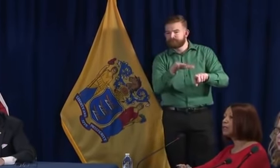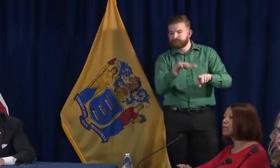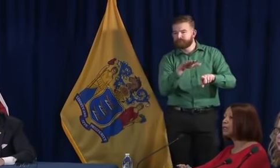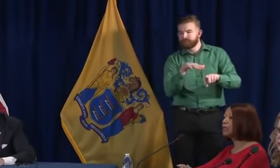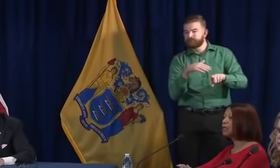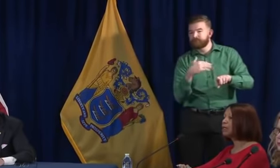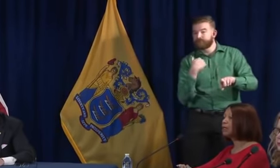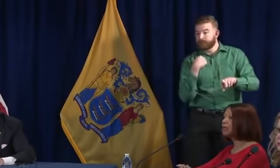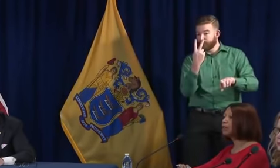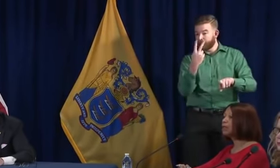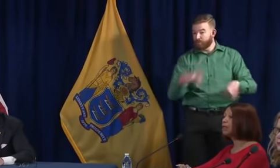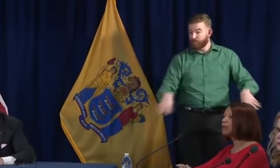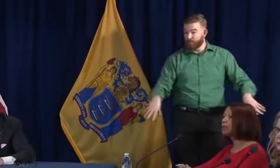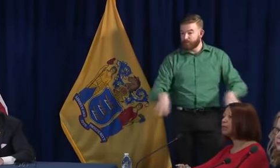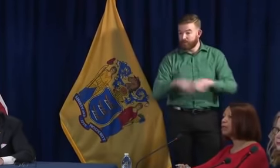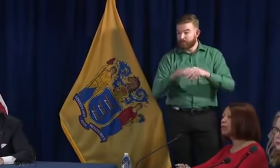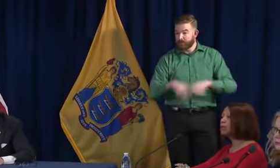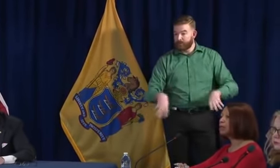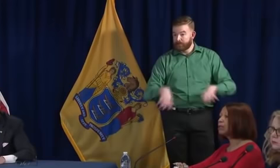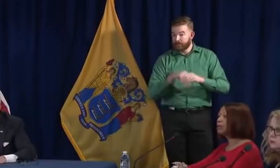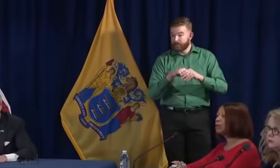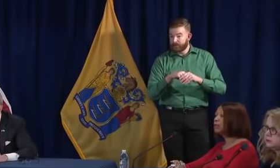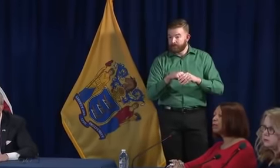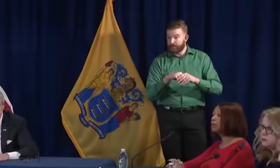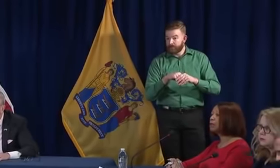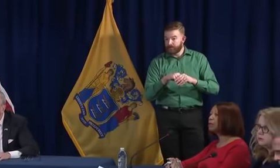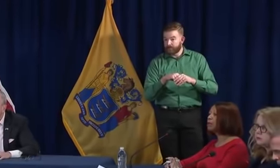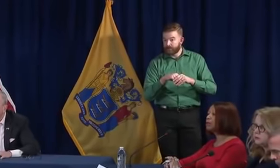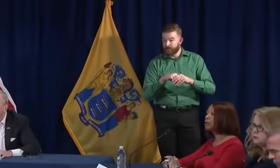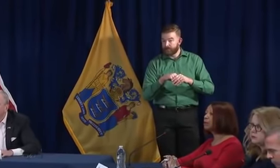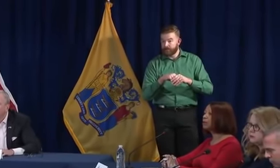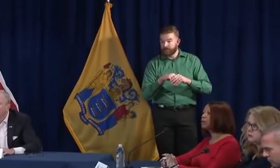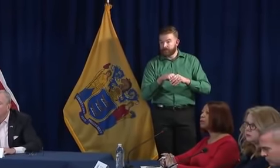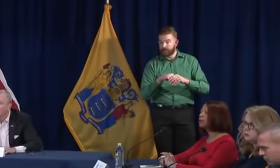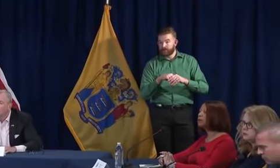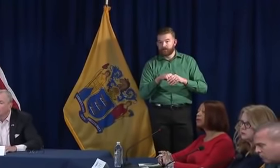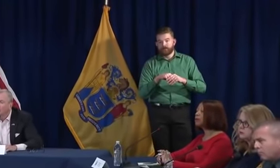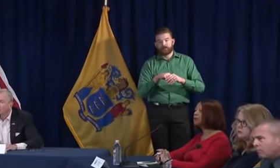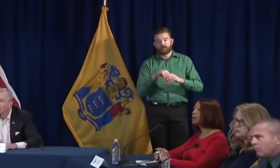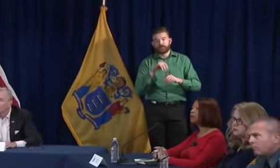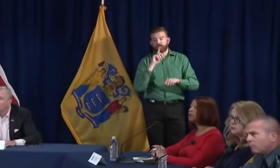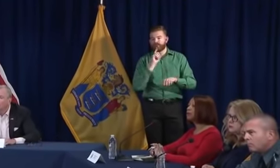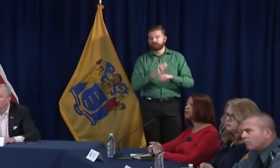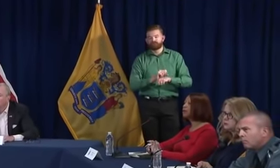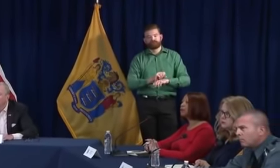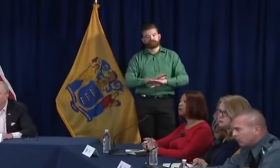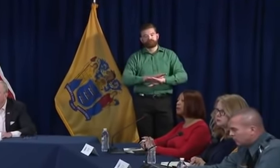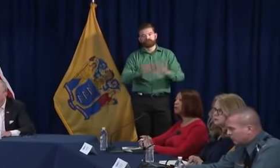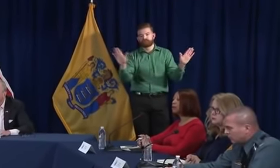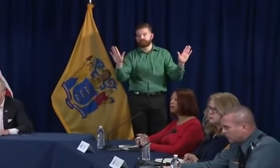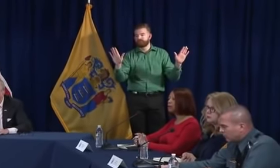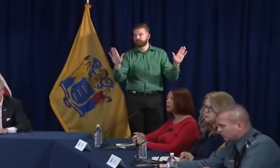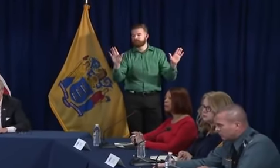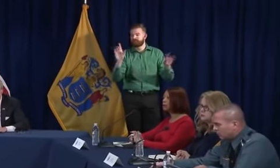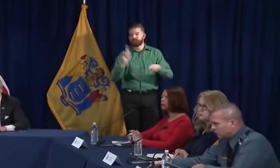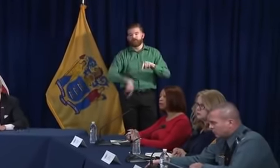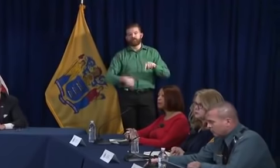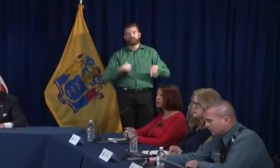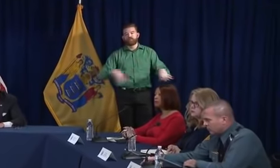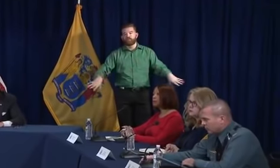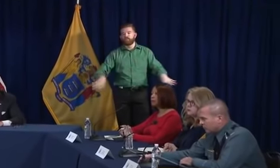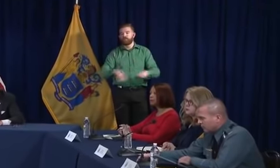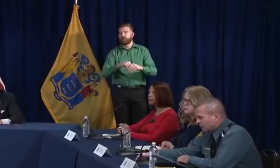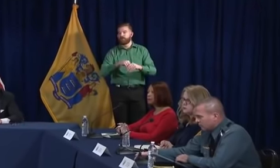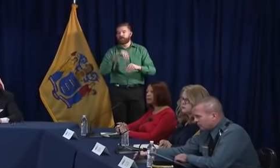local officials because the attendance was so great. Are you familiar with any other incidents around